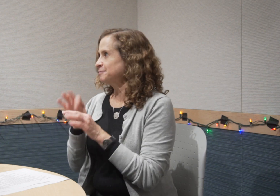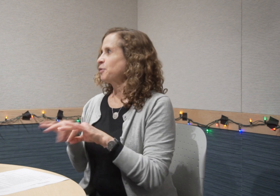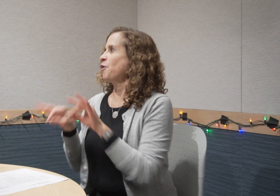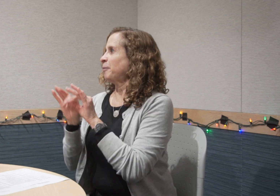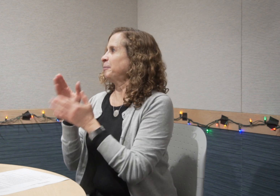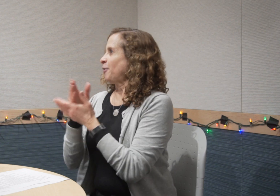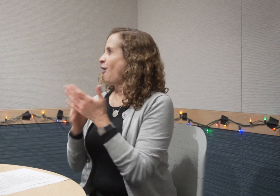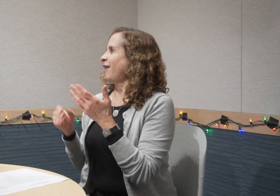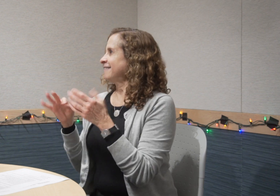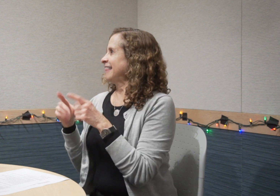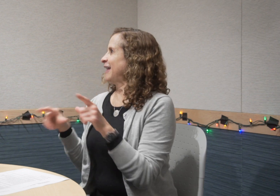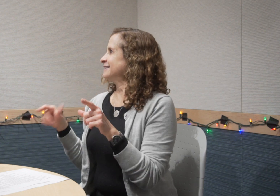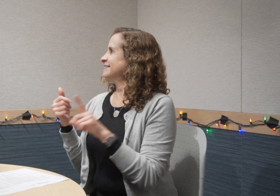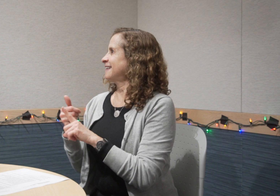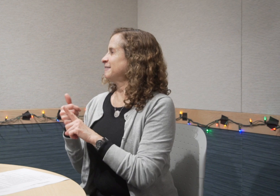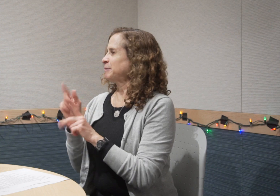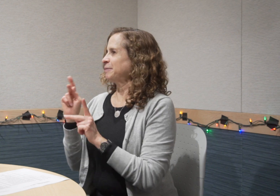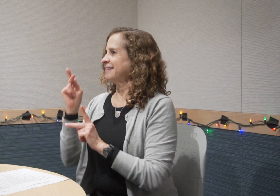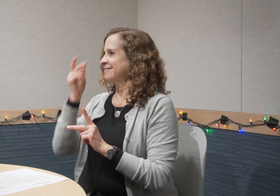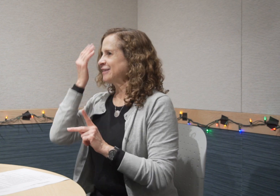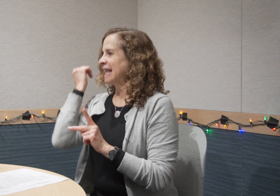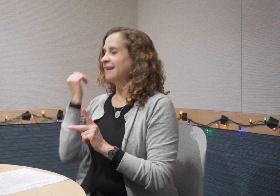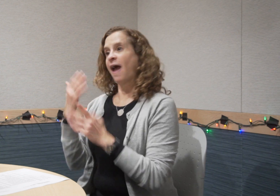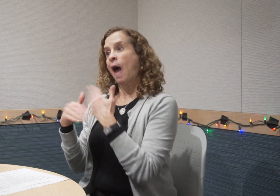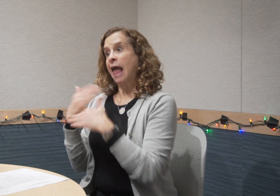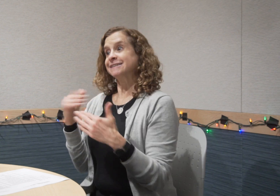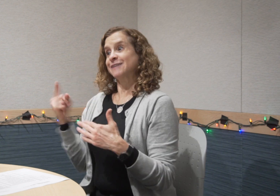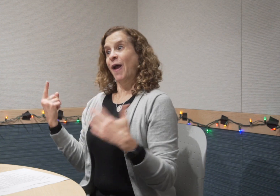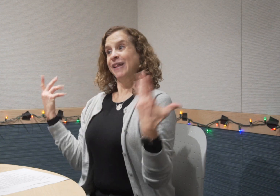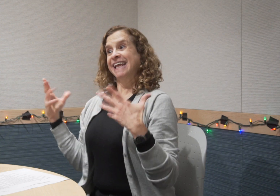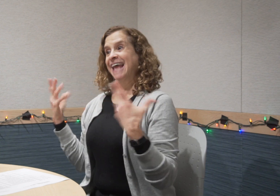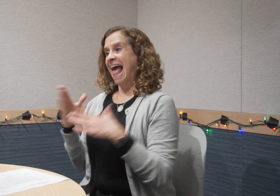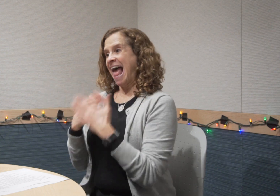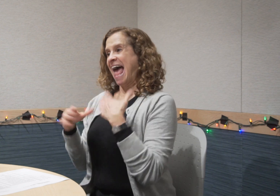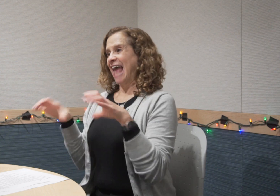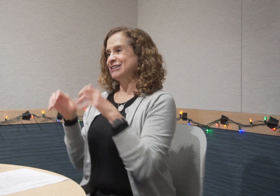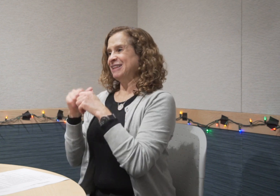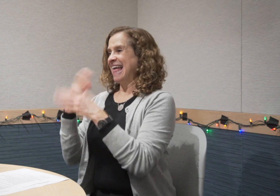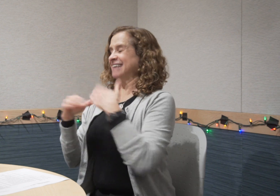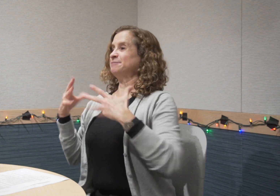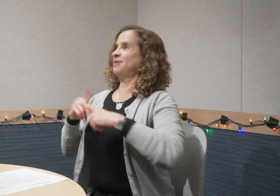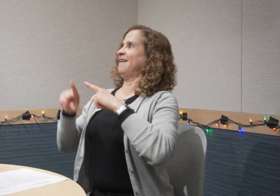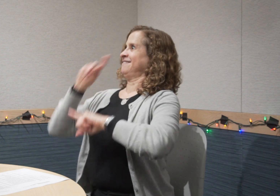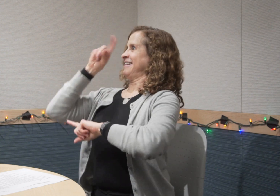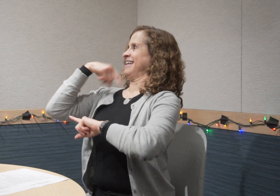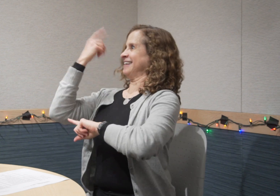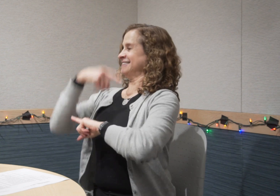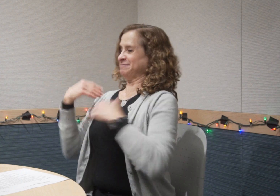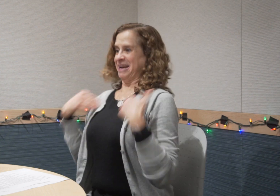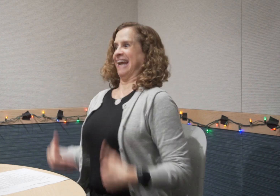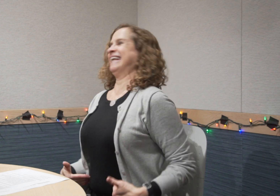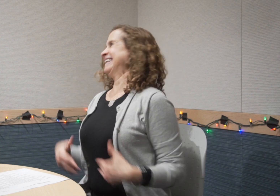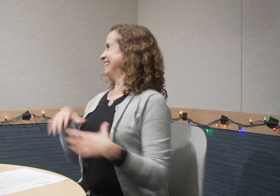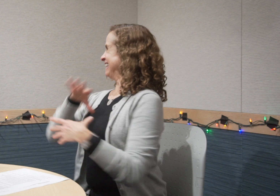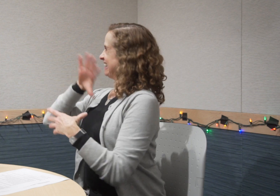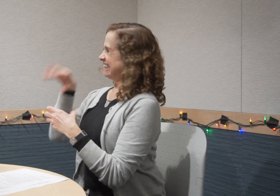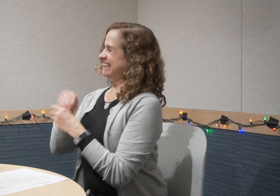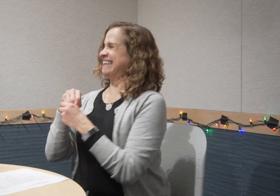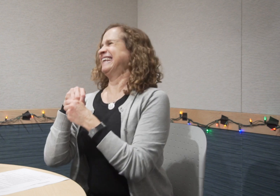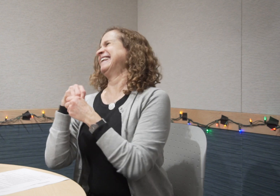Yeah, I mean, that's an example, but it's actually an important part of the language that people forget, you know, that, it's just hands movement, but no, the face and the body